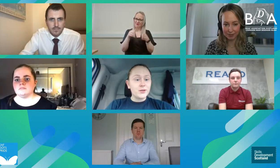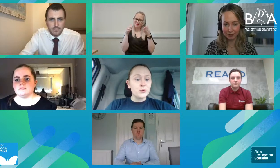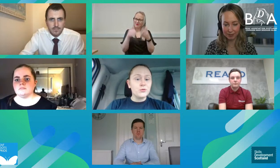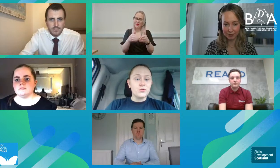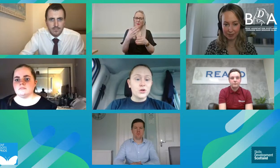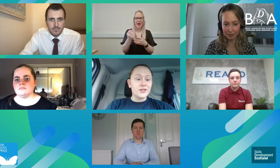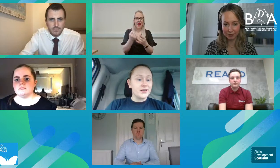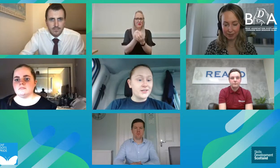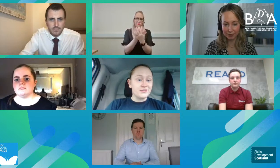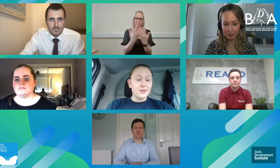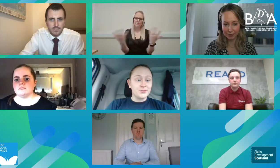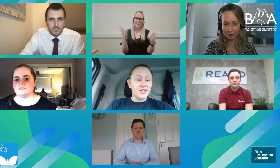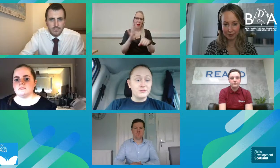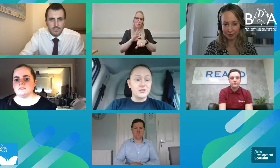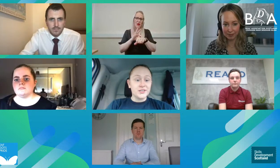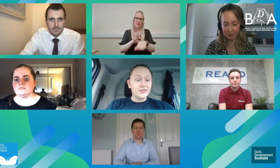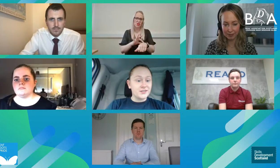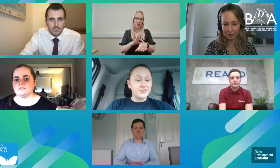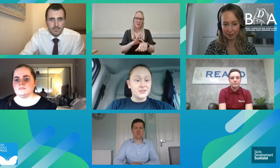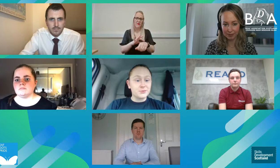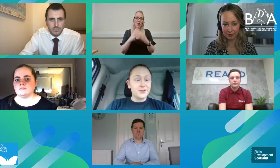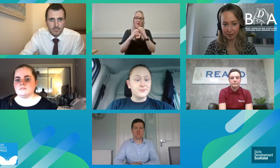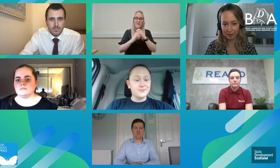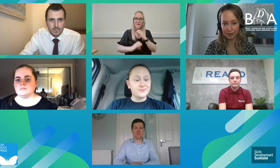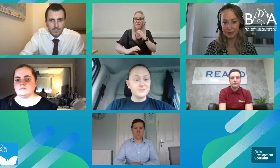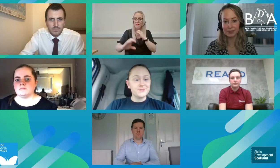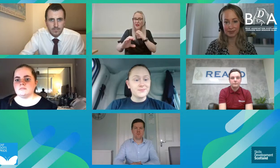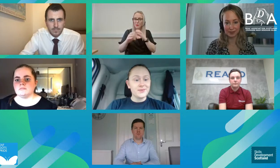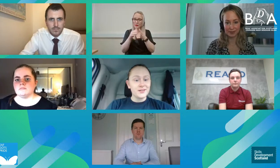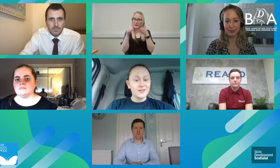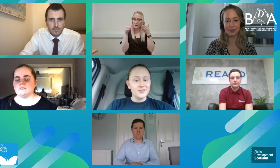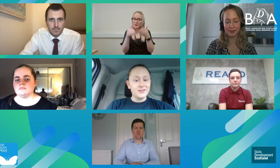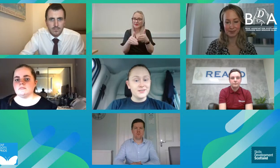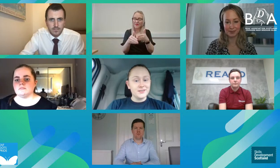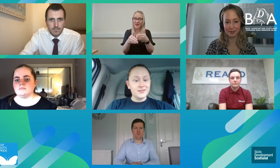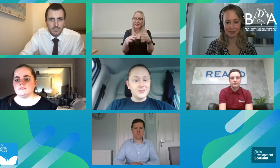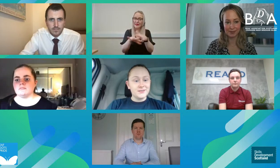apprenticeships available for the fibre network side of things as well.